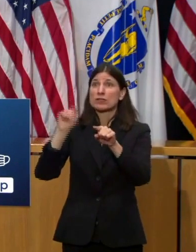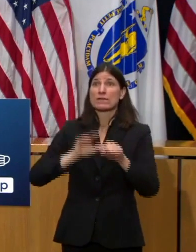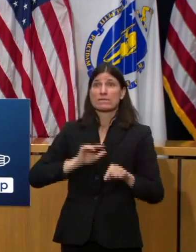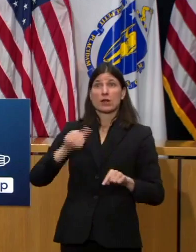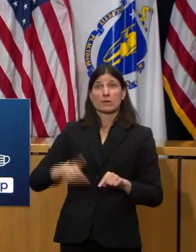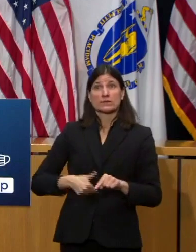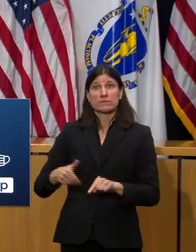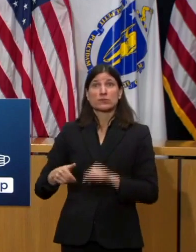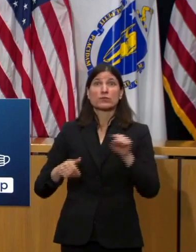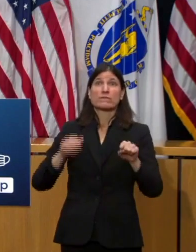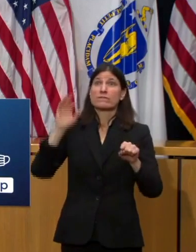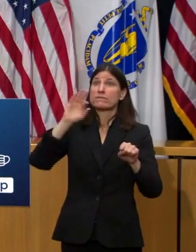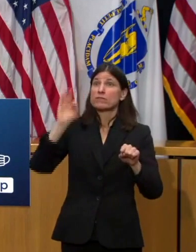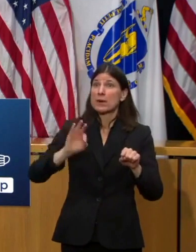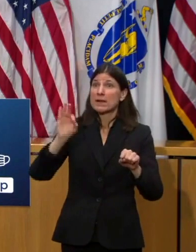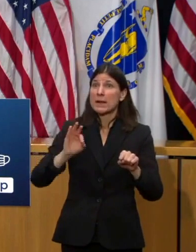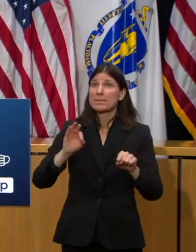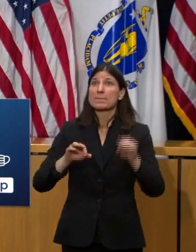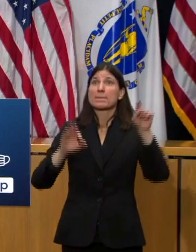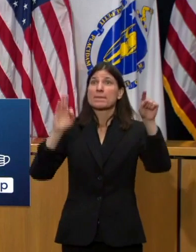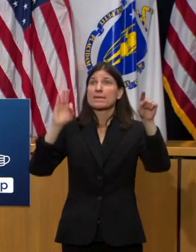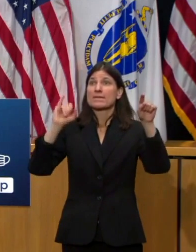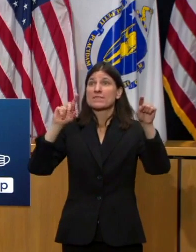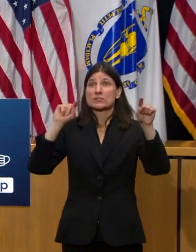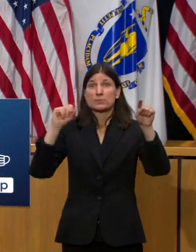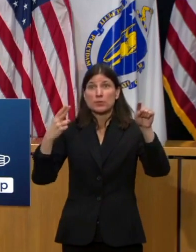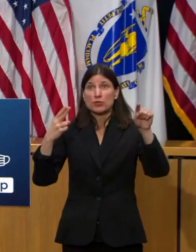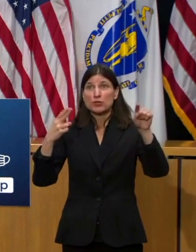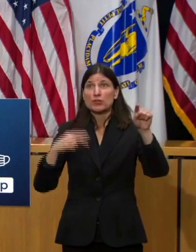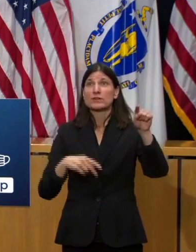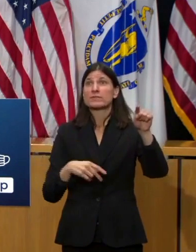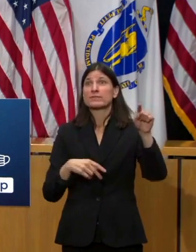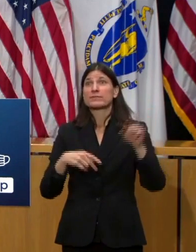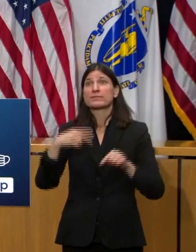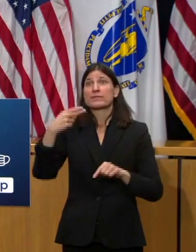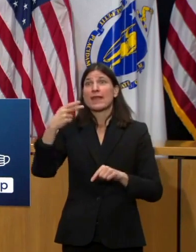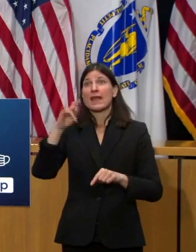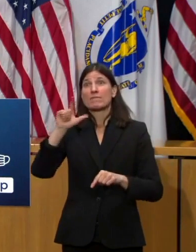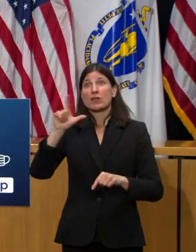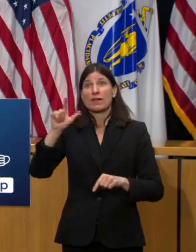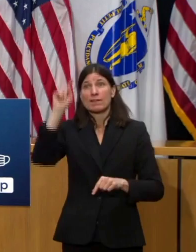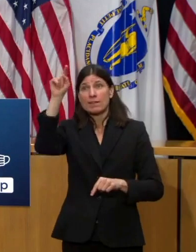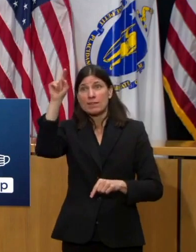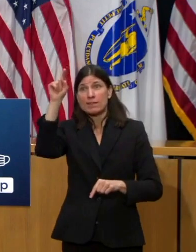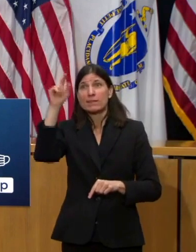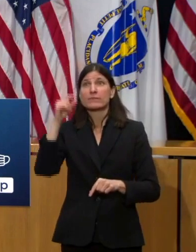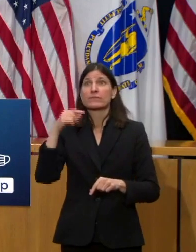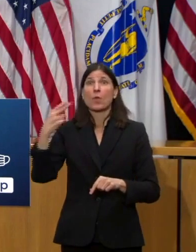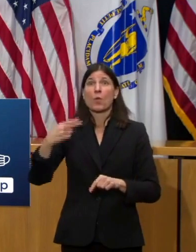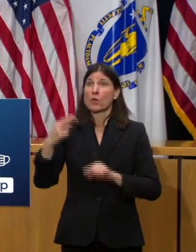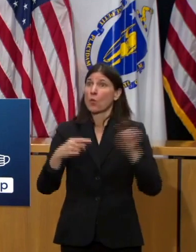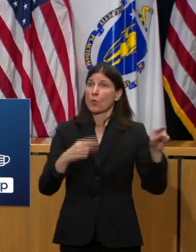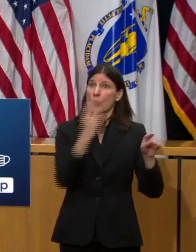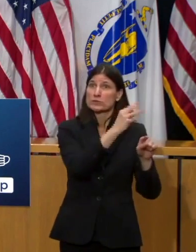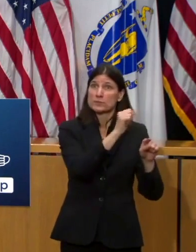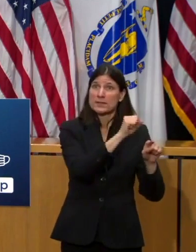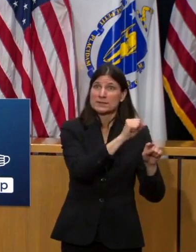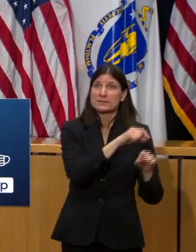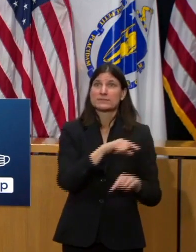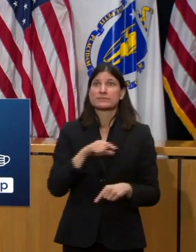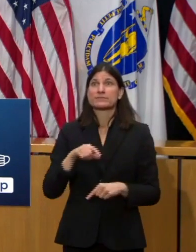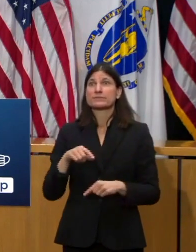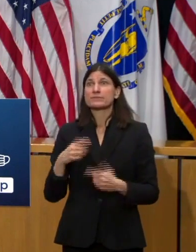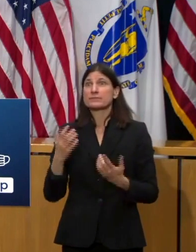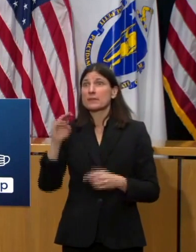Holyoke, Lawrence, Leominster, Lowell, Lynn, Malden, Methuen, New Bedford, Randolph,